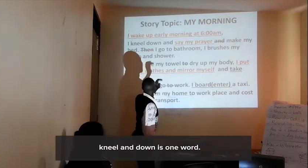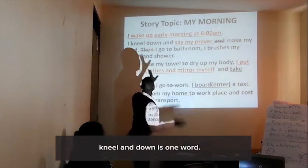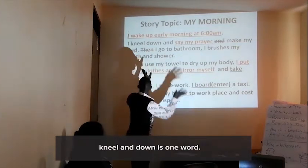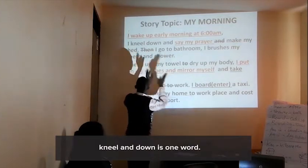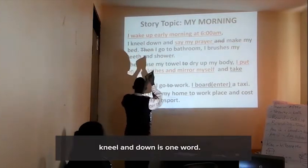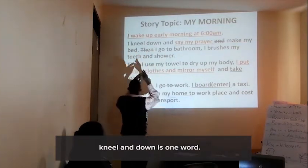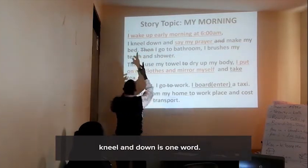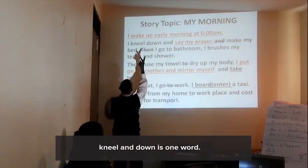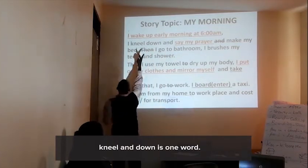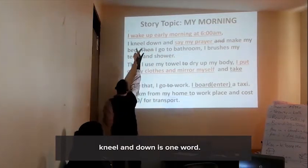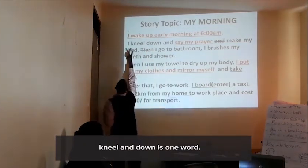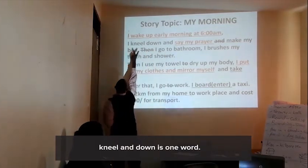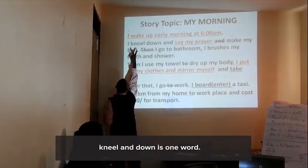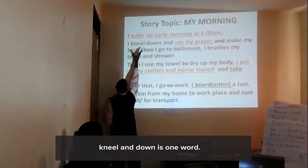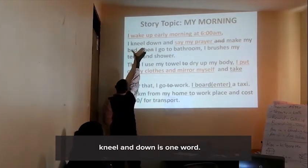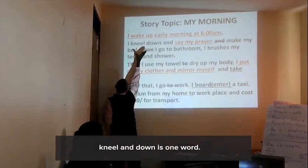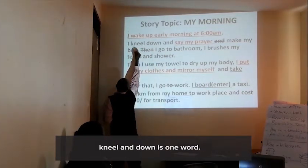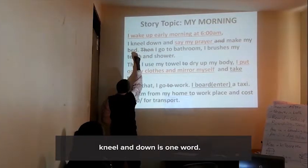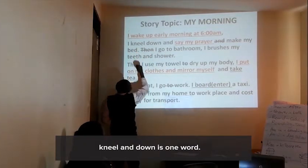Kneel and down is one word.